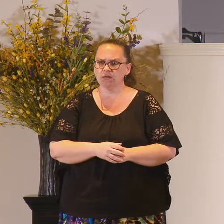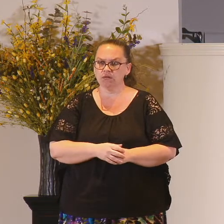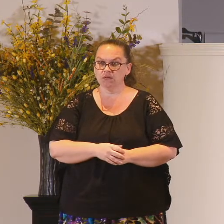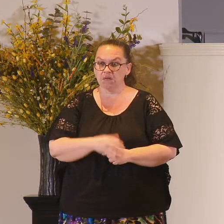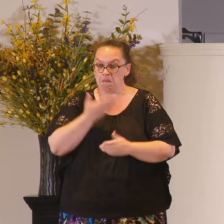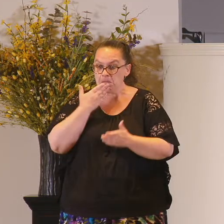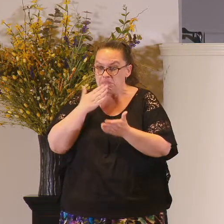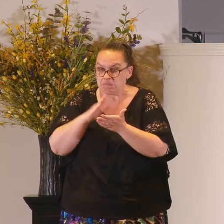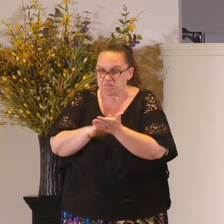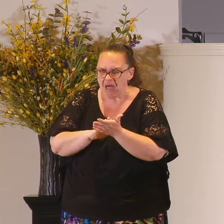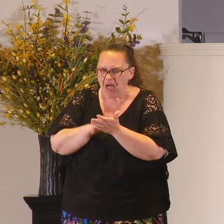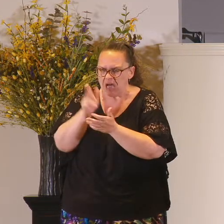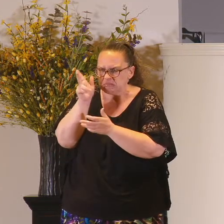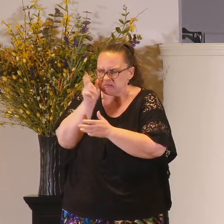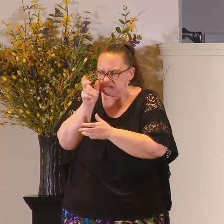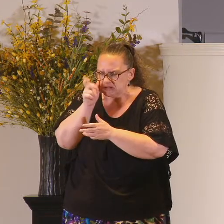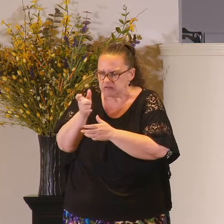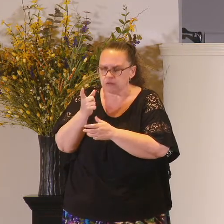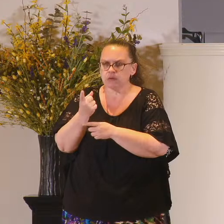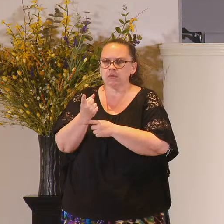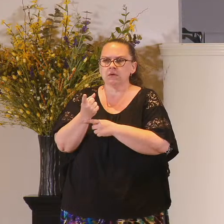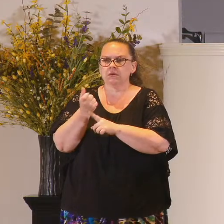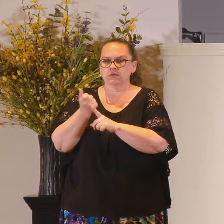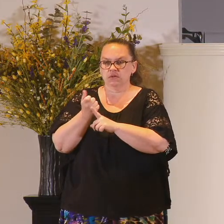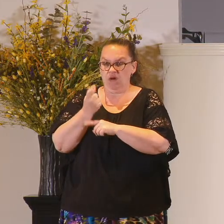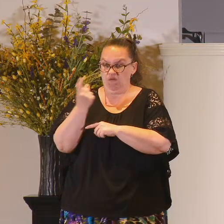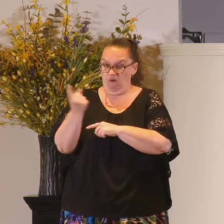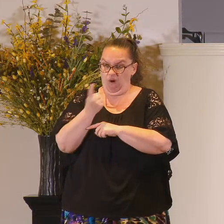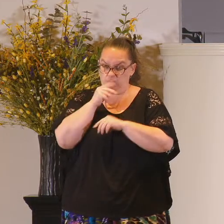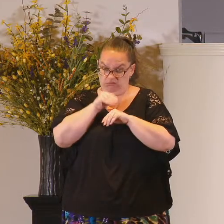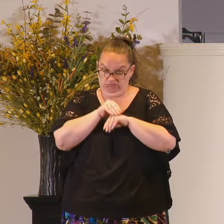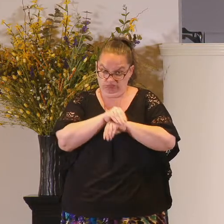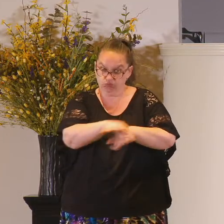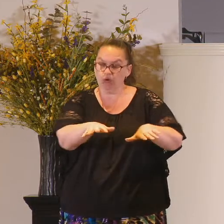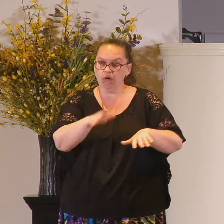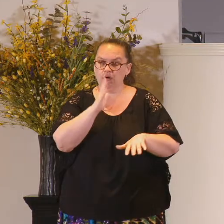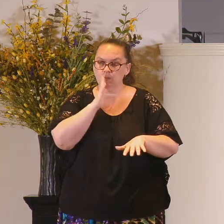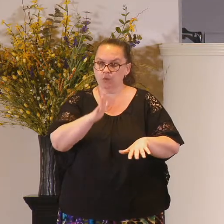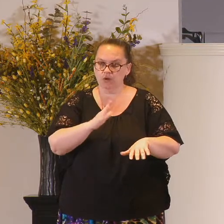evil always spreads.